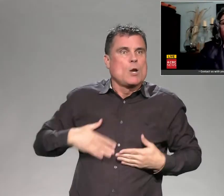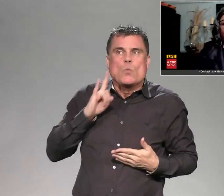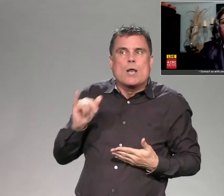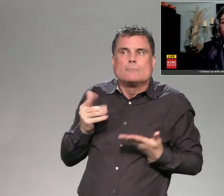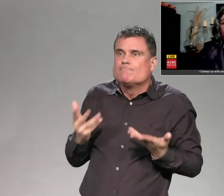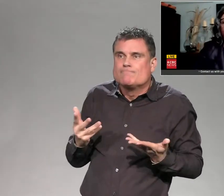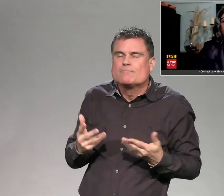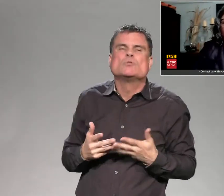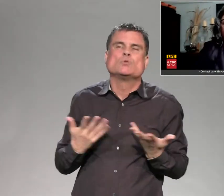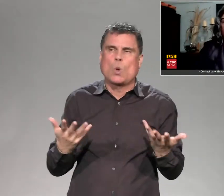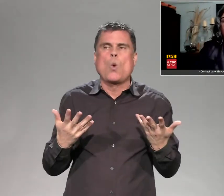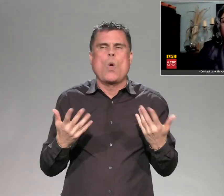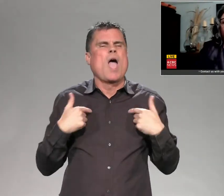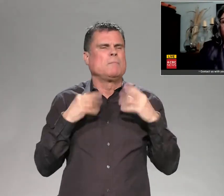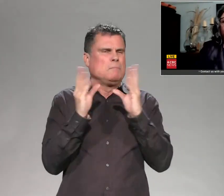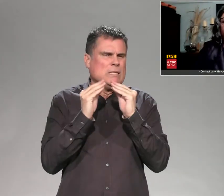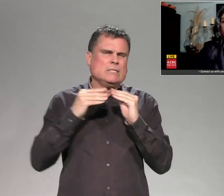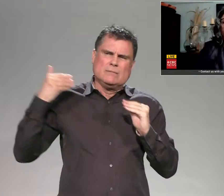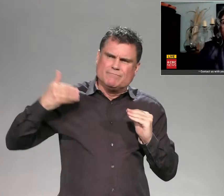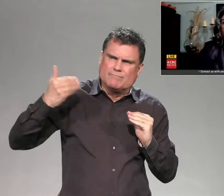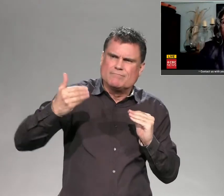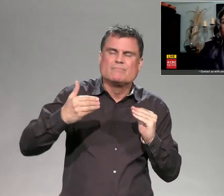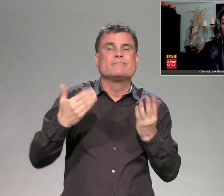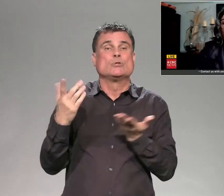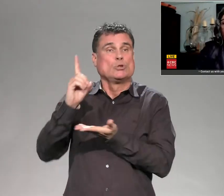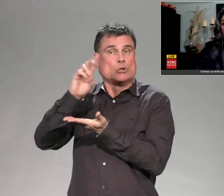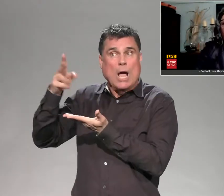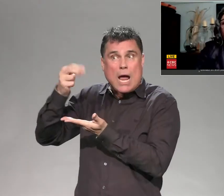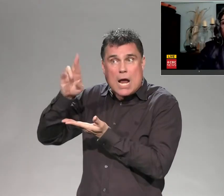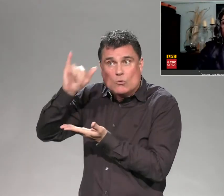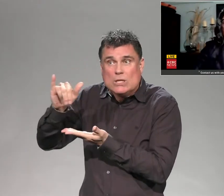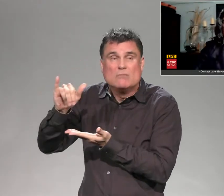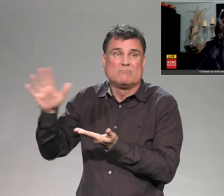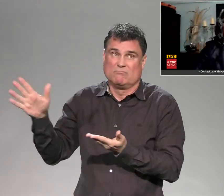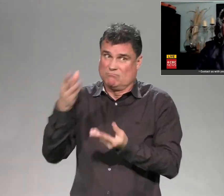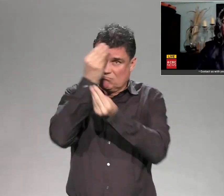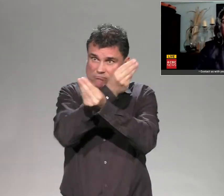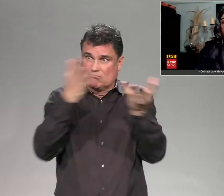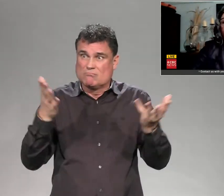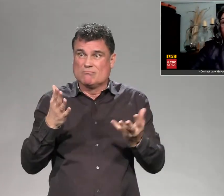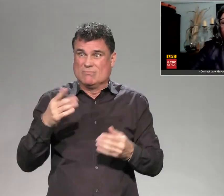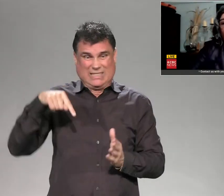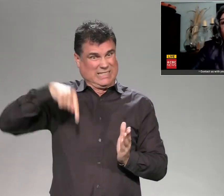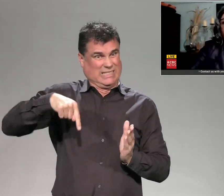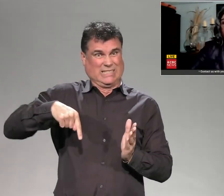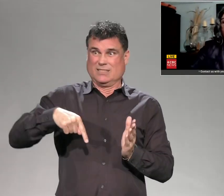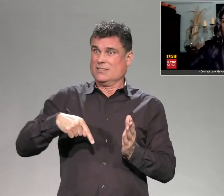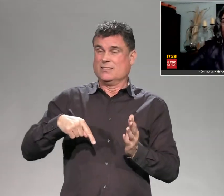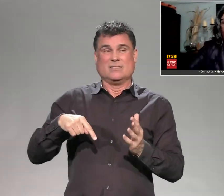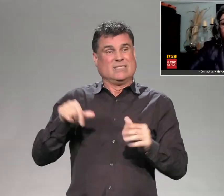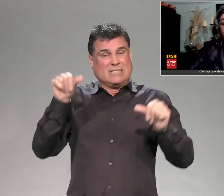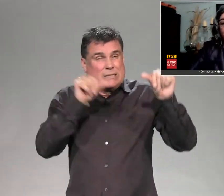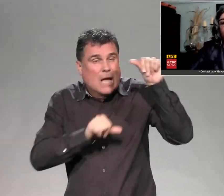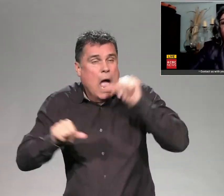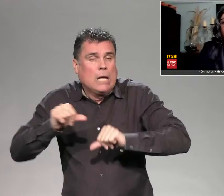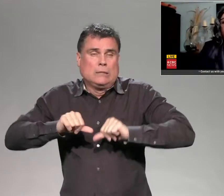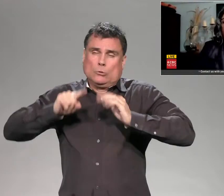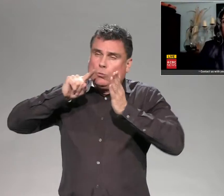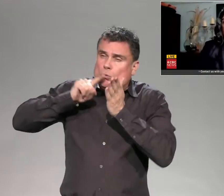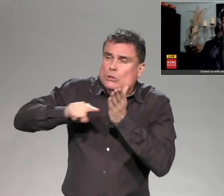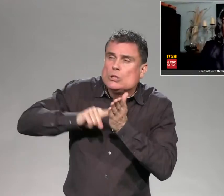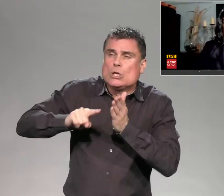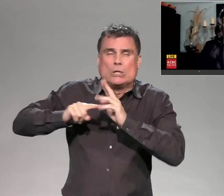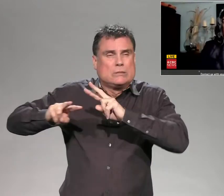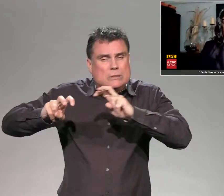it's very much science in action. We are learning more and more every day, both about the virus and about the